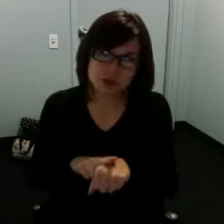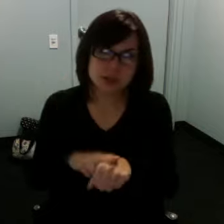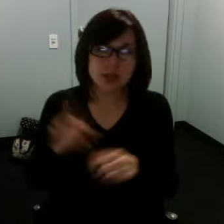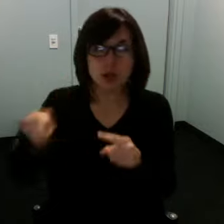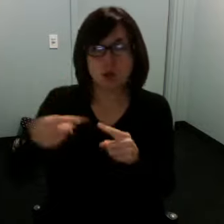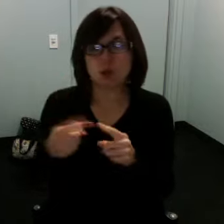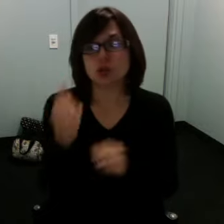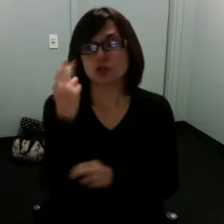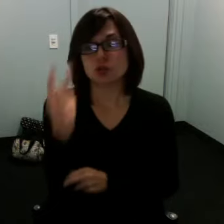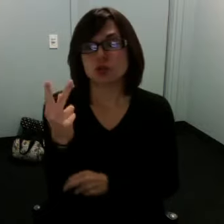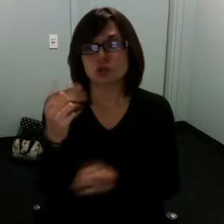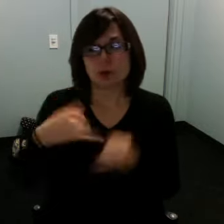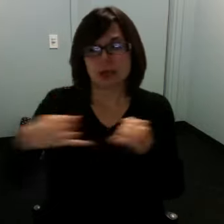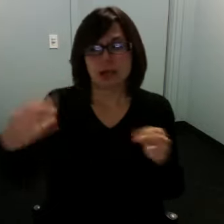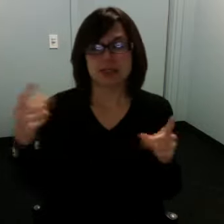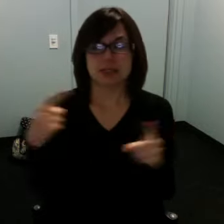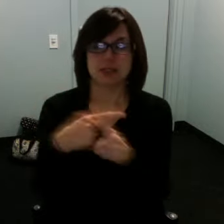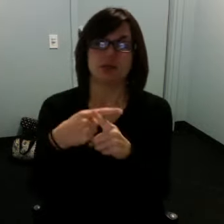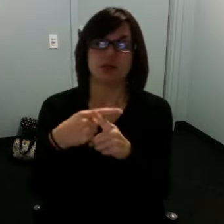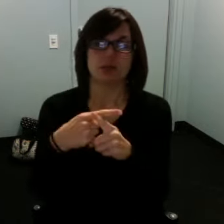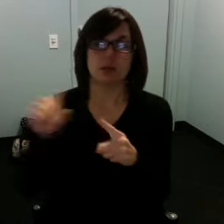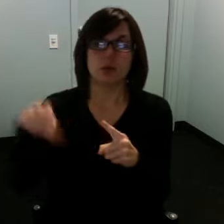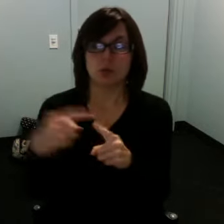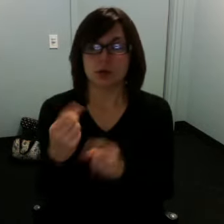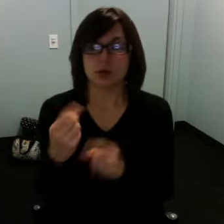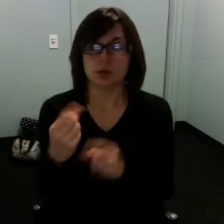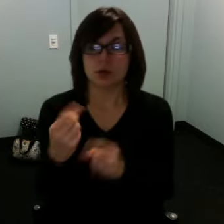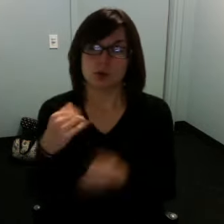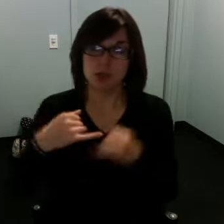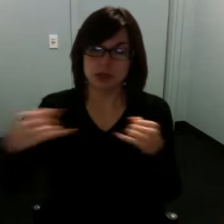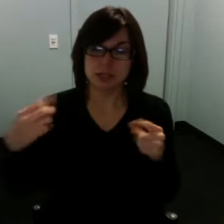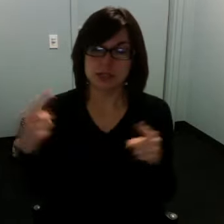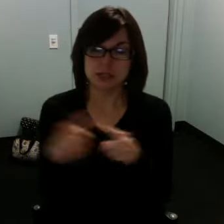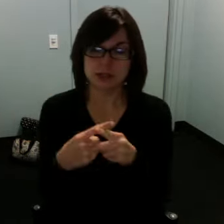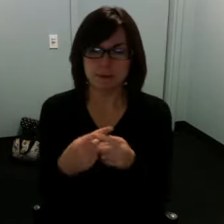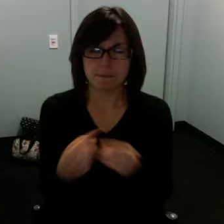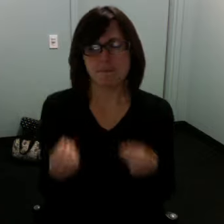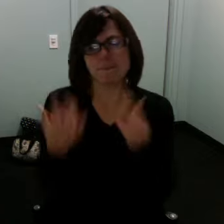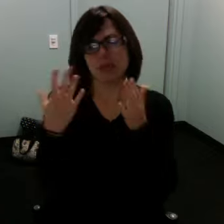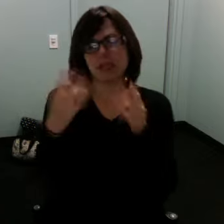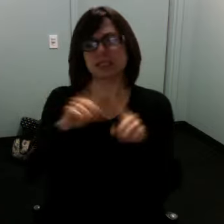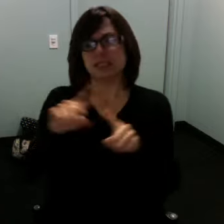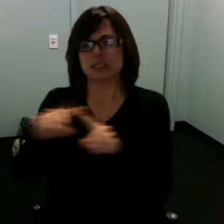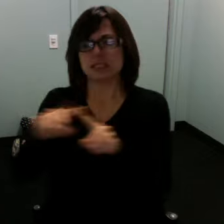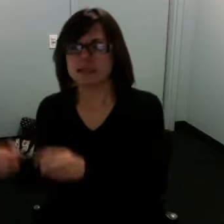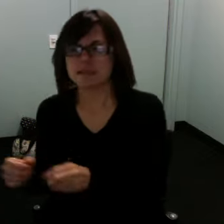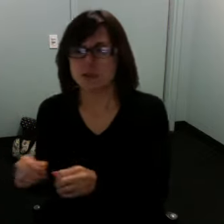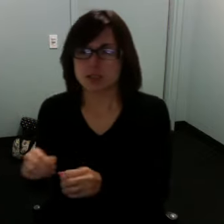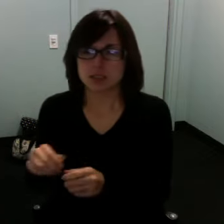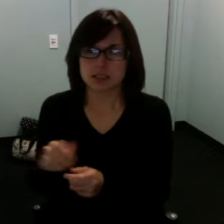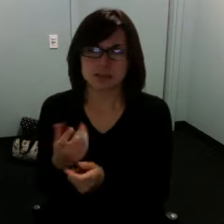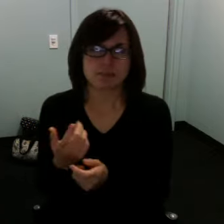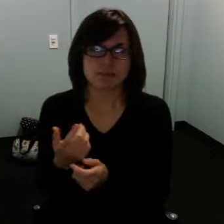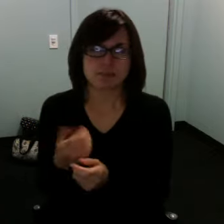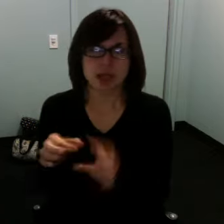lines intersect. And knowing when two lines intersect has lots of applications. So what in the world is a